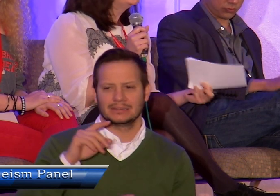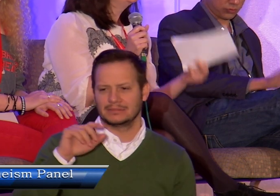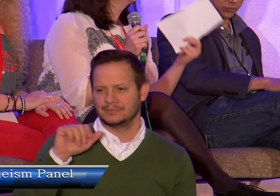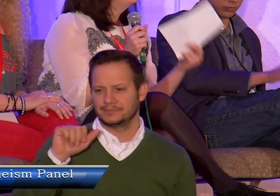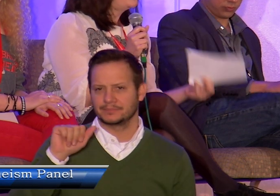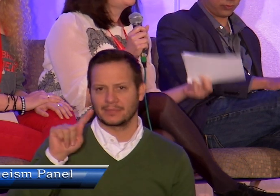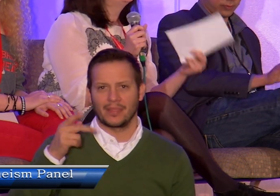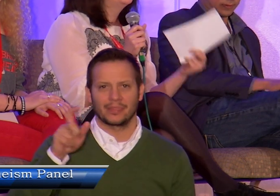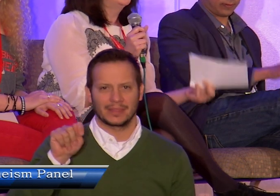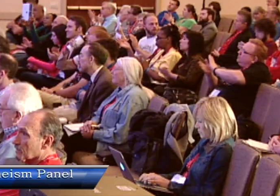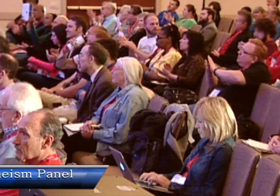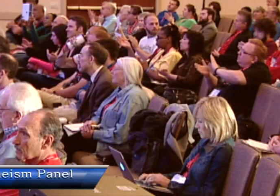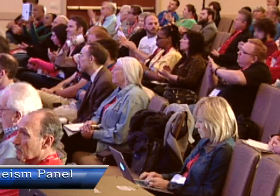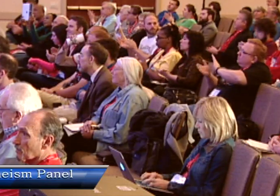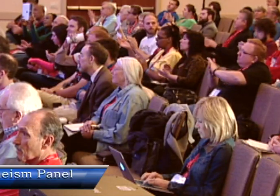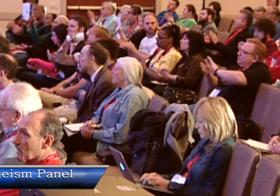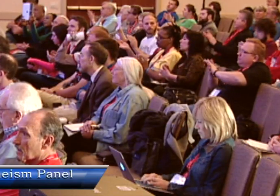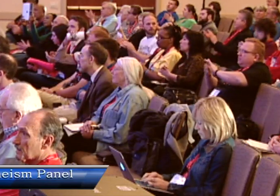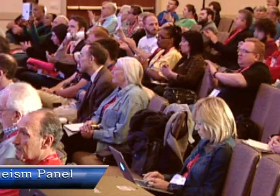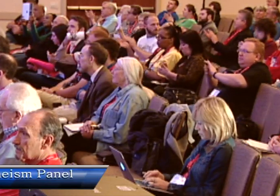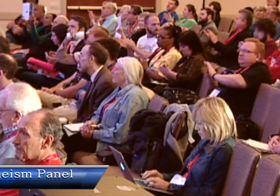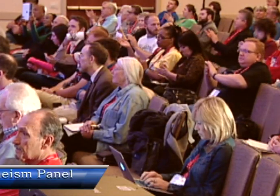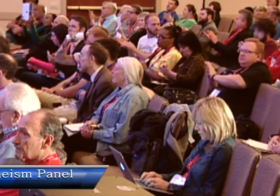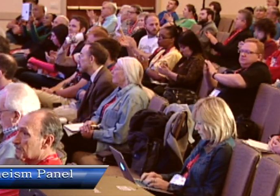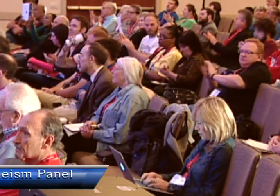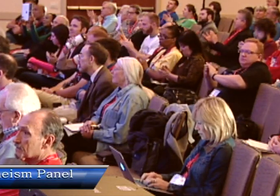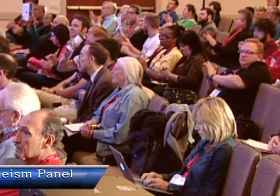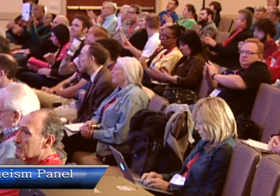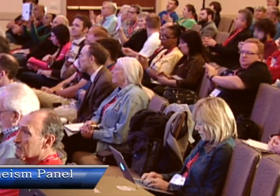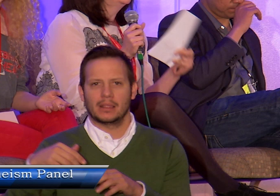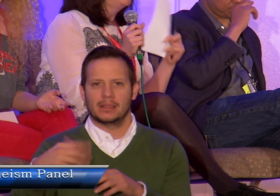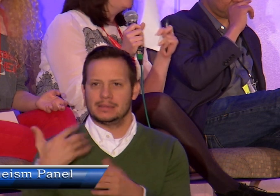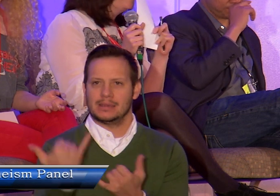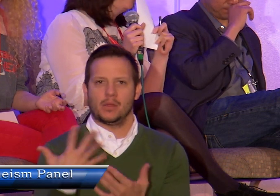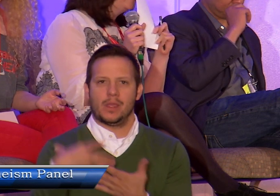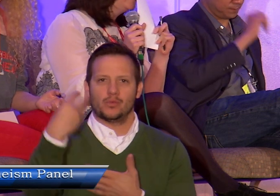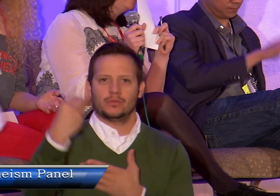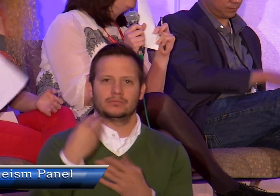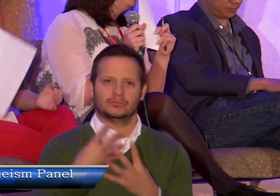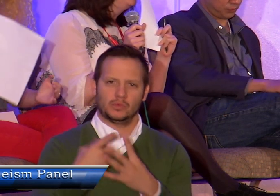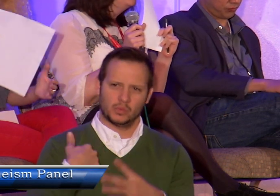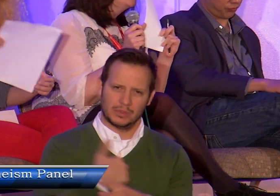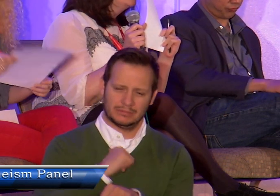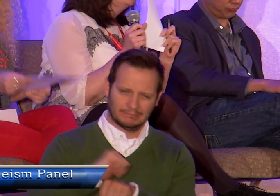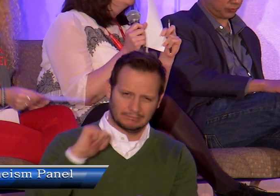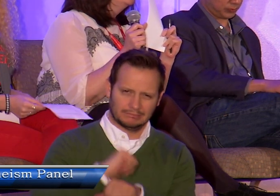as a result of our work. You know, you have someone like